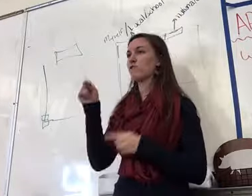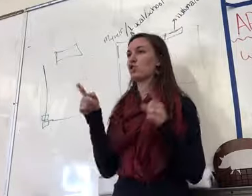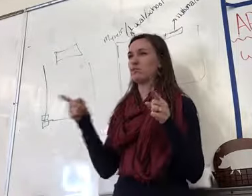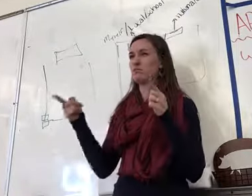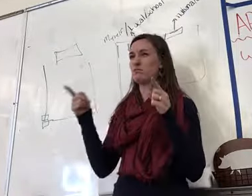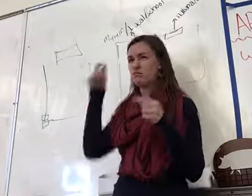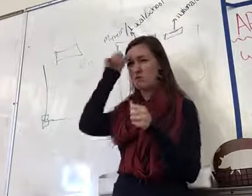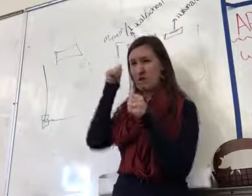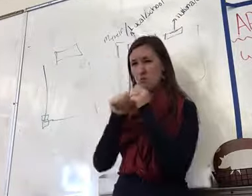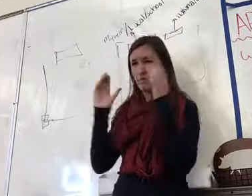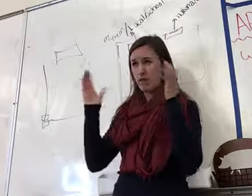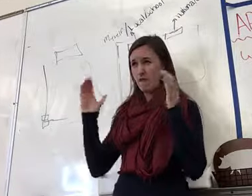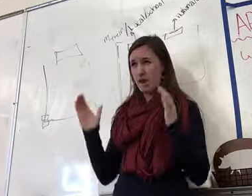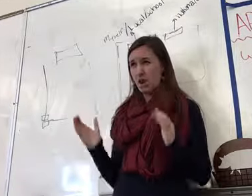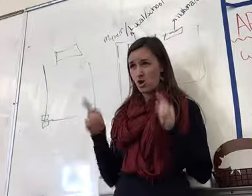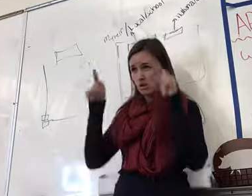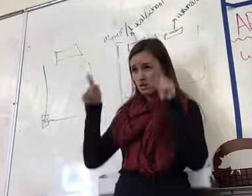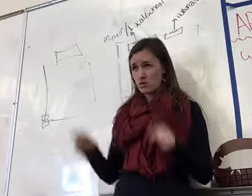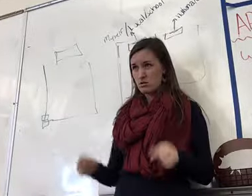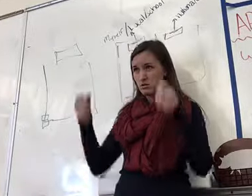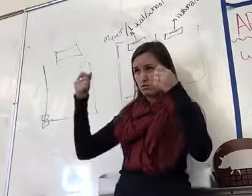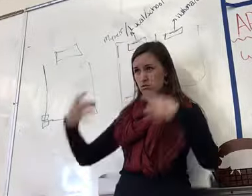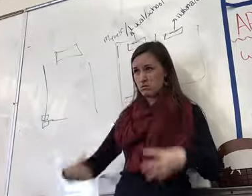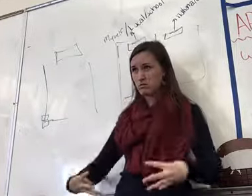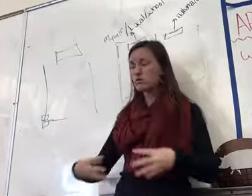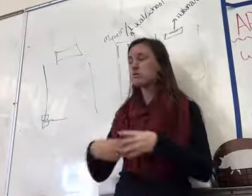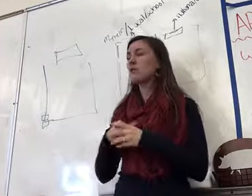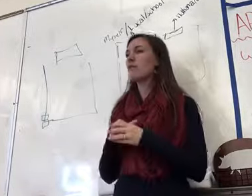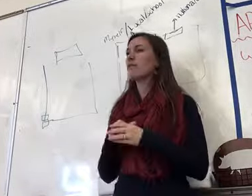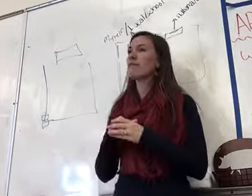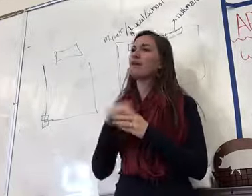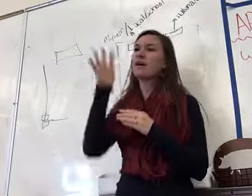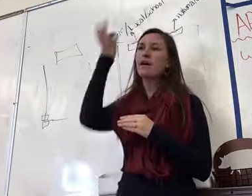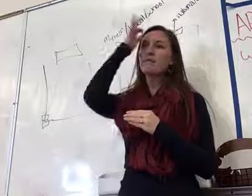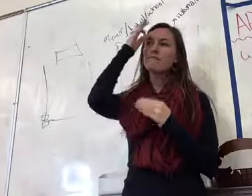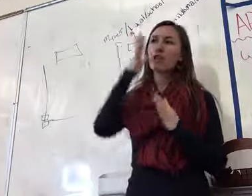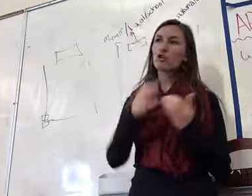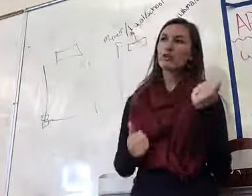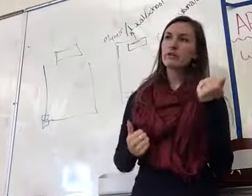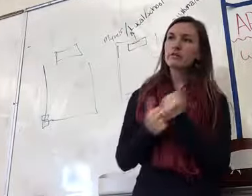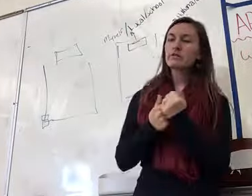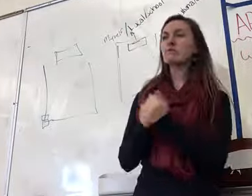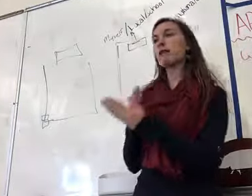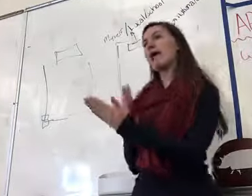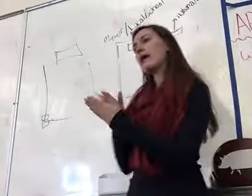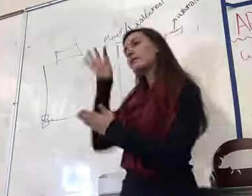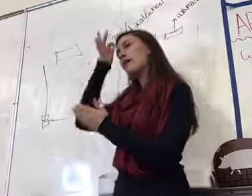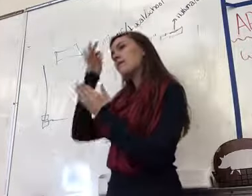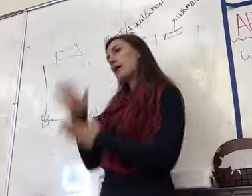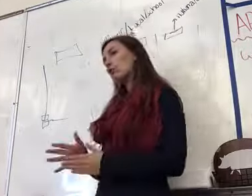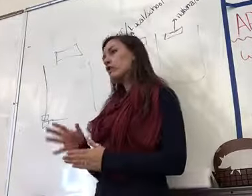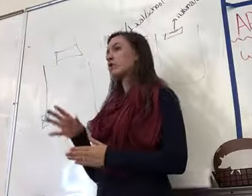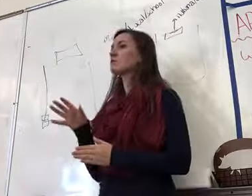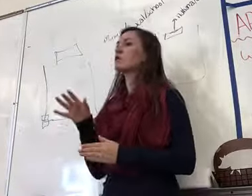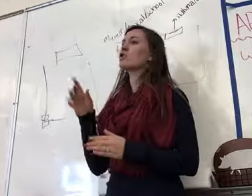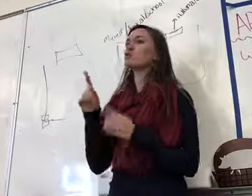as Federalist and anti-Federalist / Democratic Republicans. So we're going to start with big economy. We'll start with